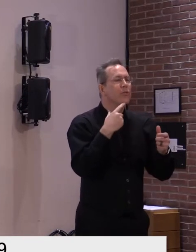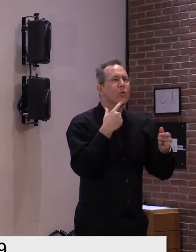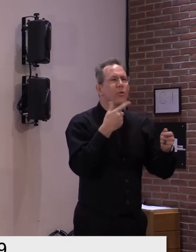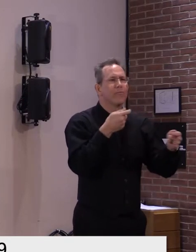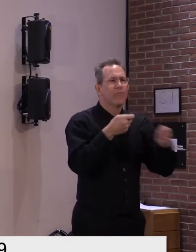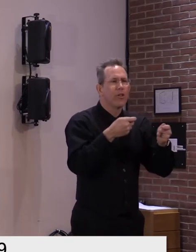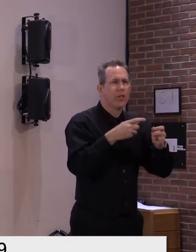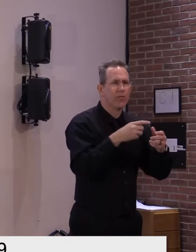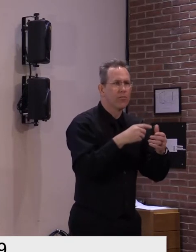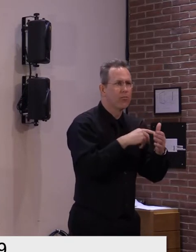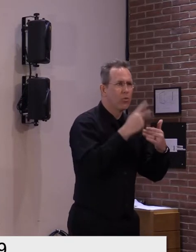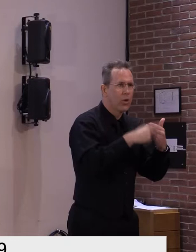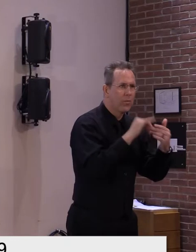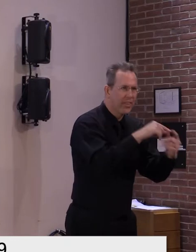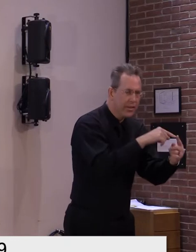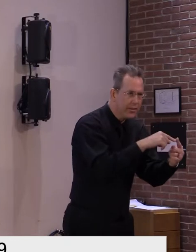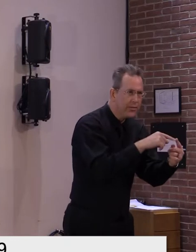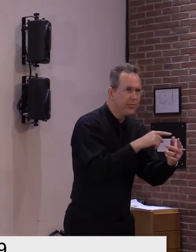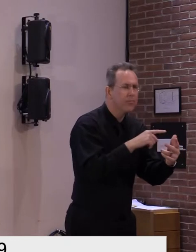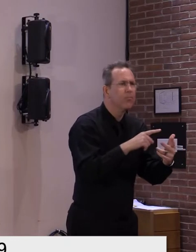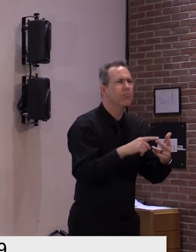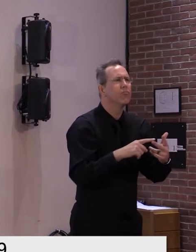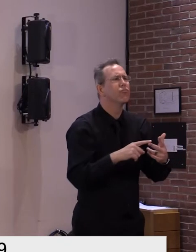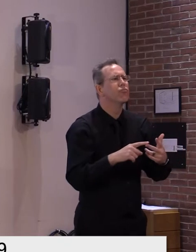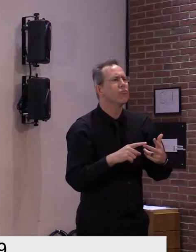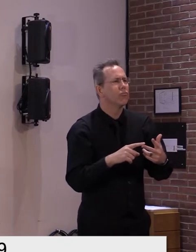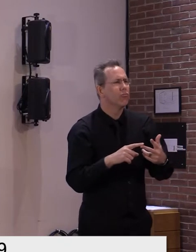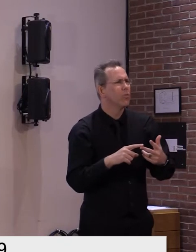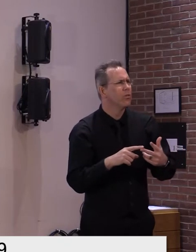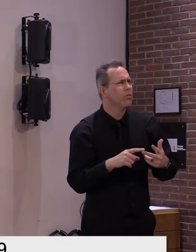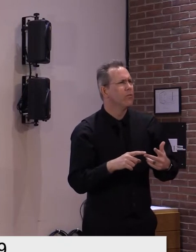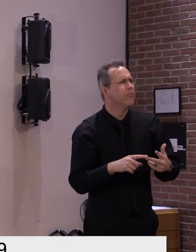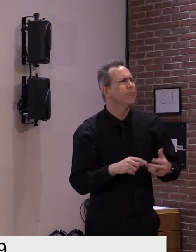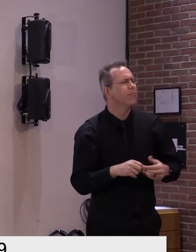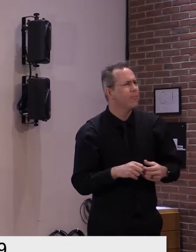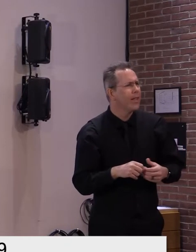the back of my mind, matter of fact, I'm pretty sure this is accurate,